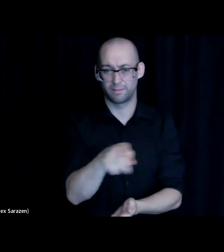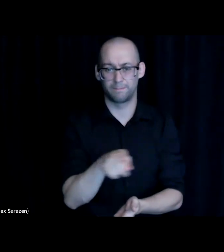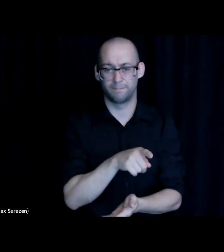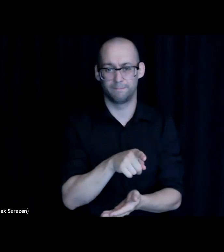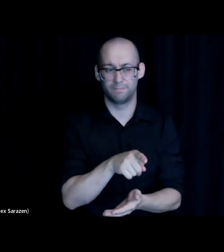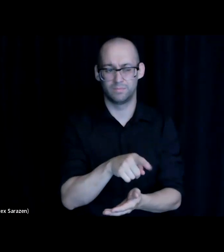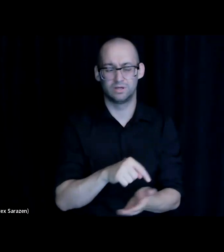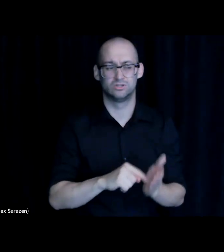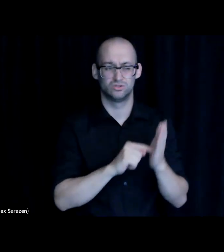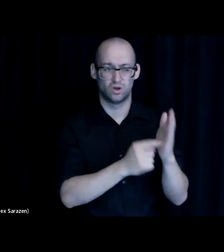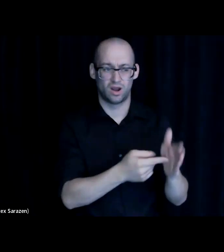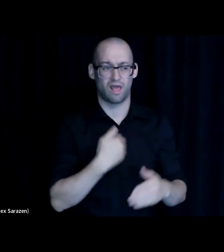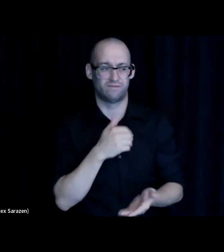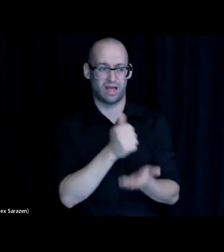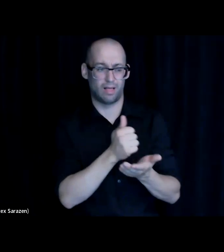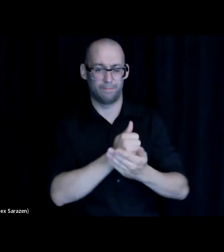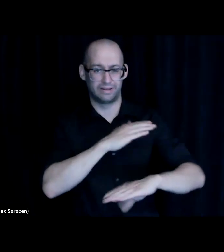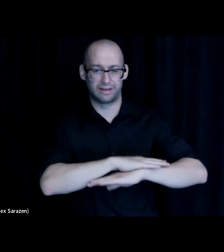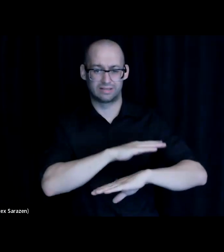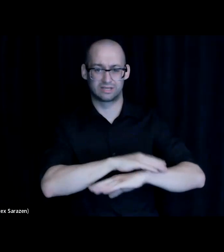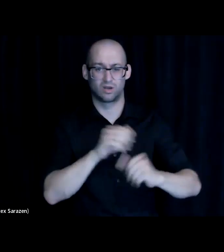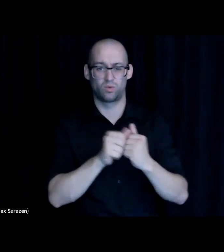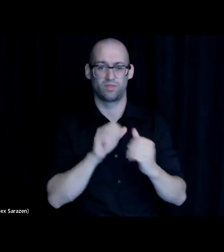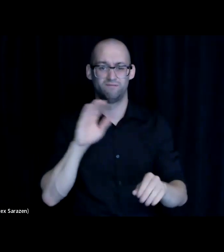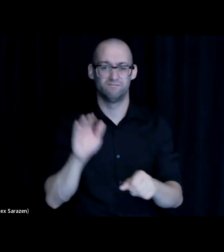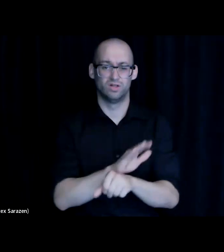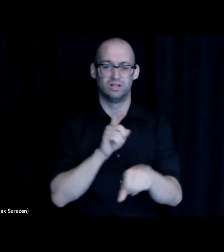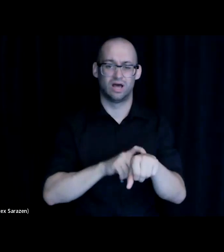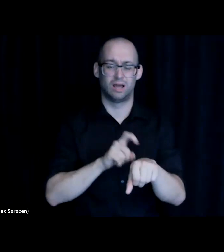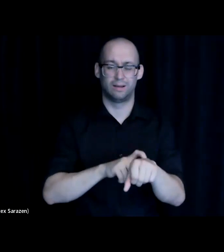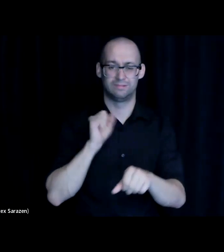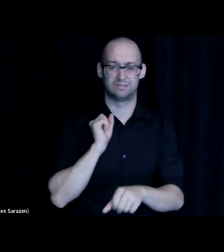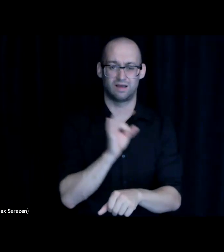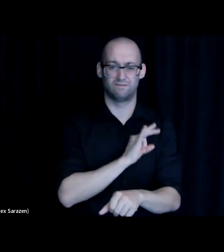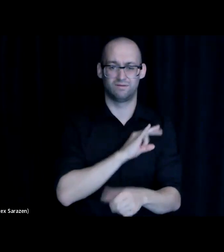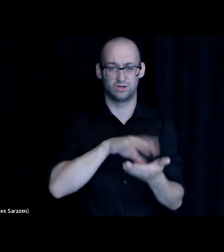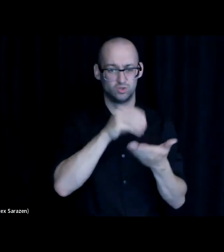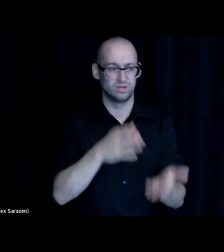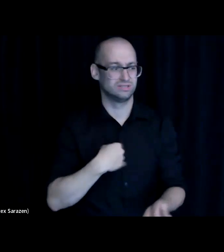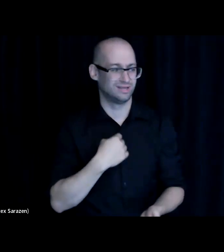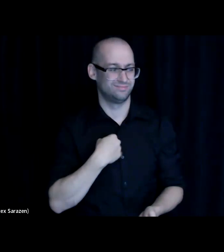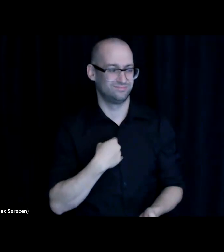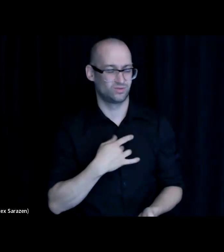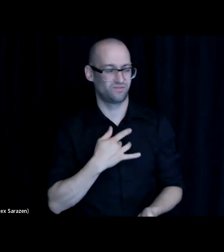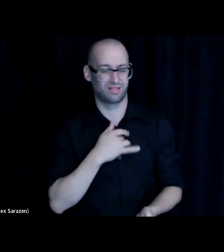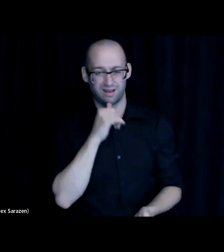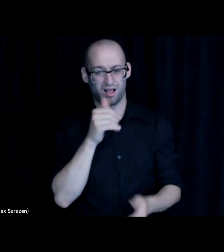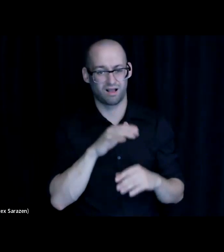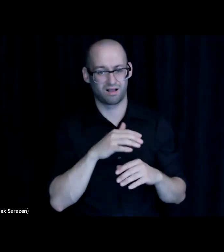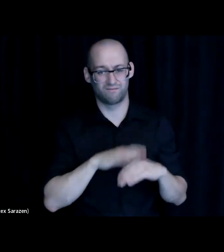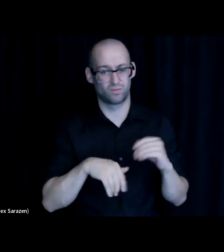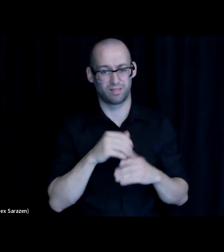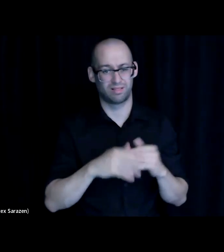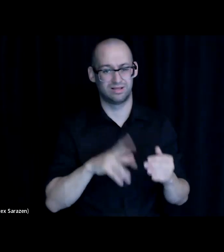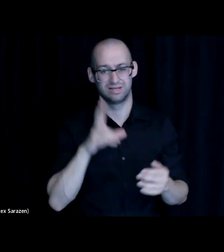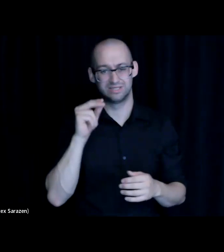we initially had like a help desk set up with full-time staff, and students said they didn't feel comfortable going there because they felt like, again, they didn't